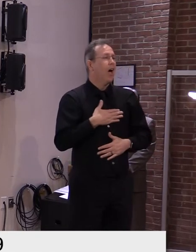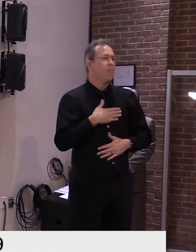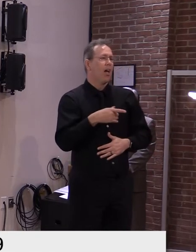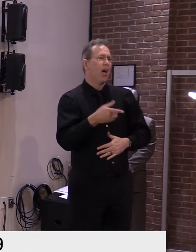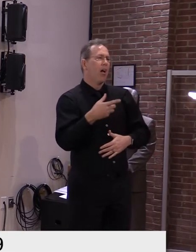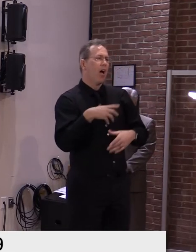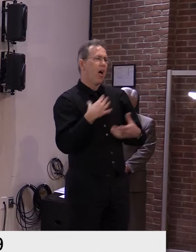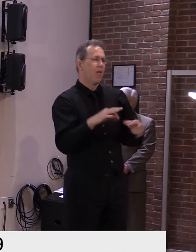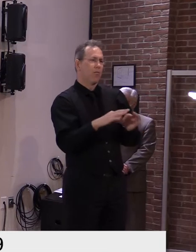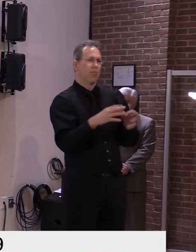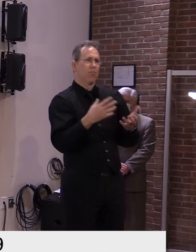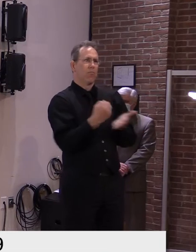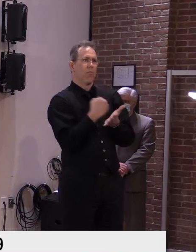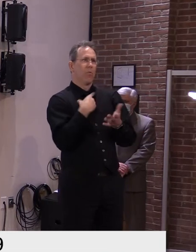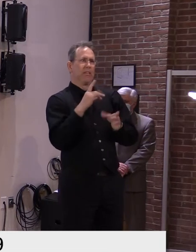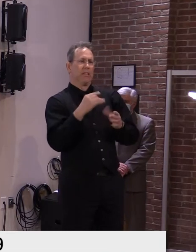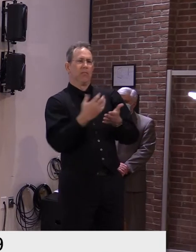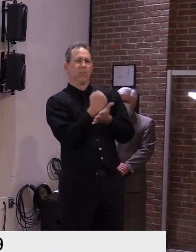season.